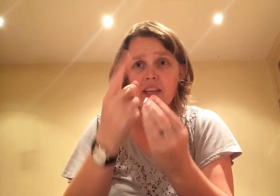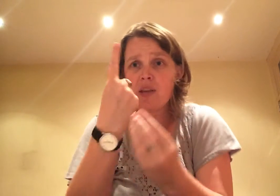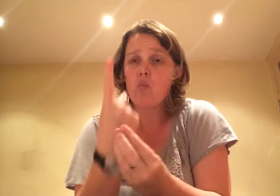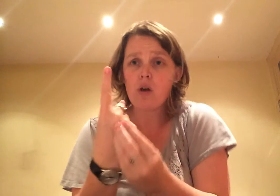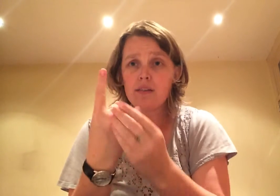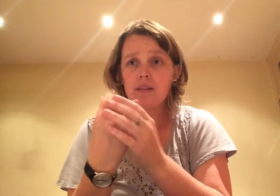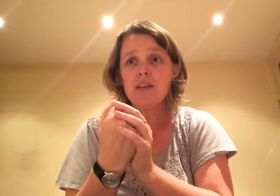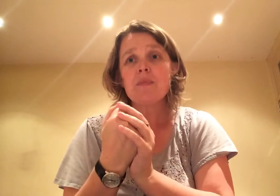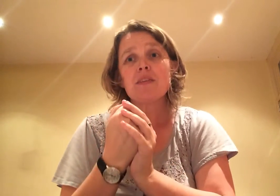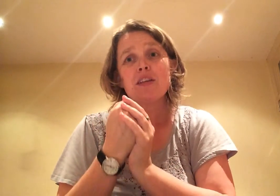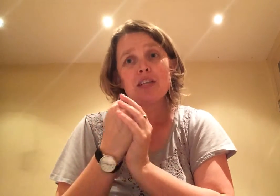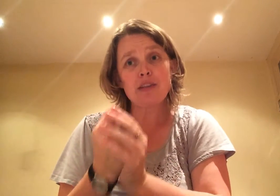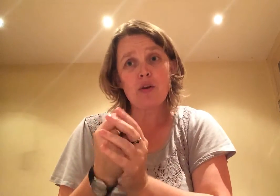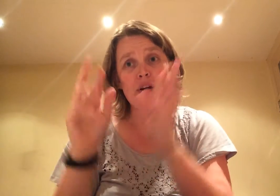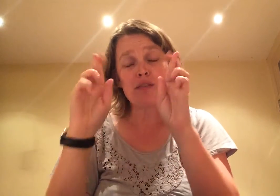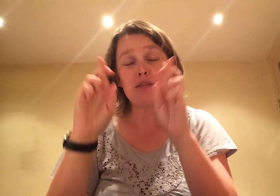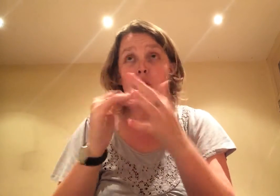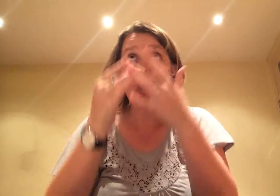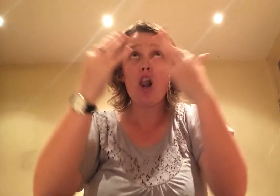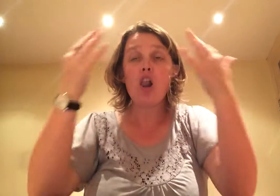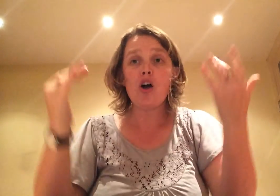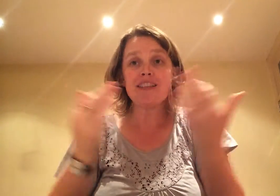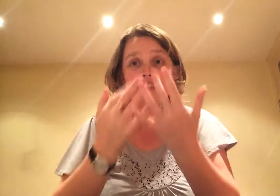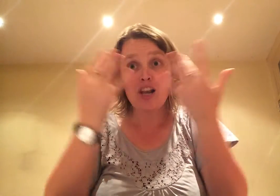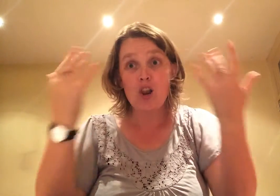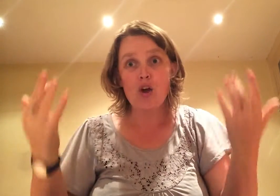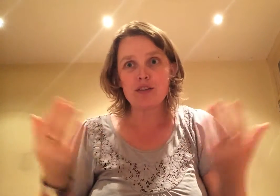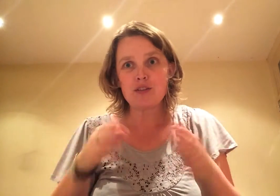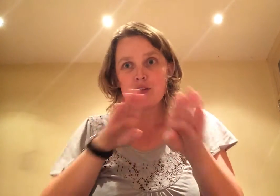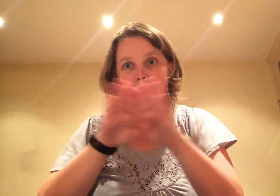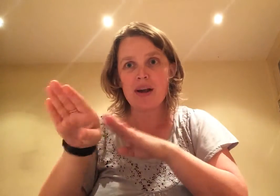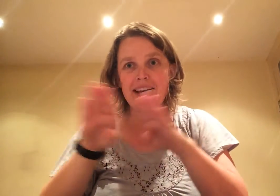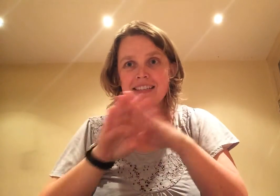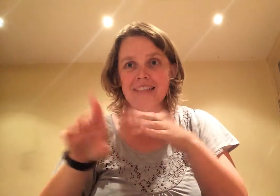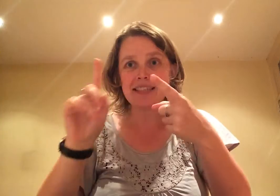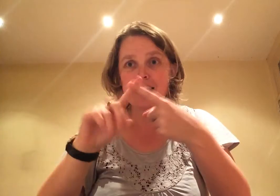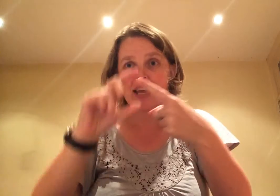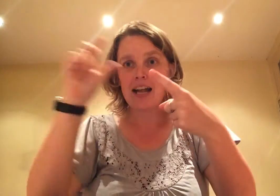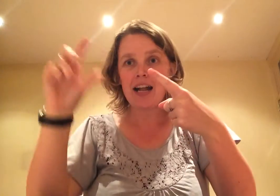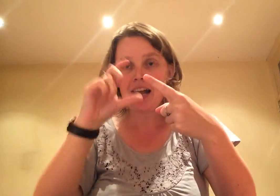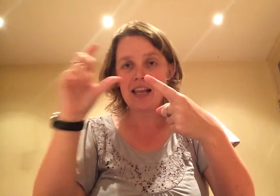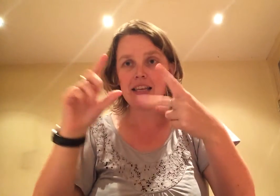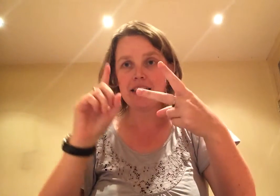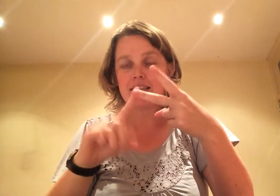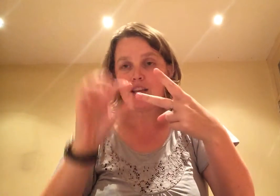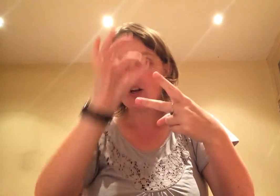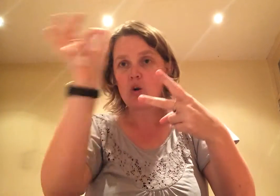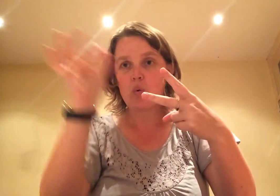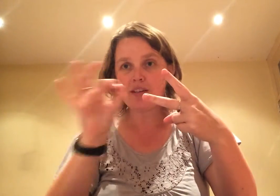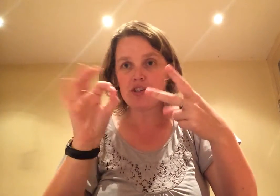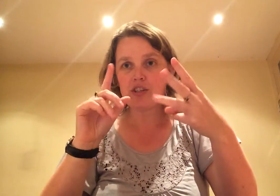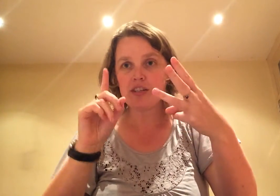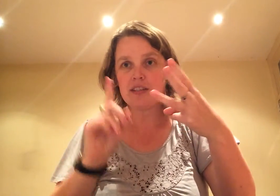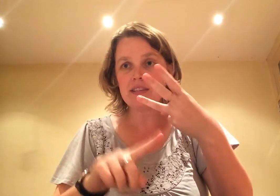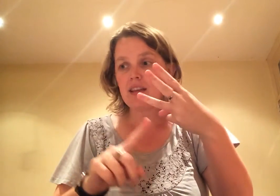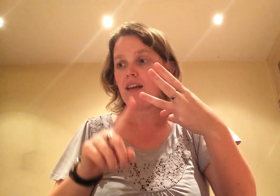in one. So you've got lots and lots to practice. Colours, questions,